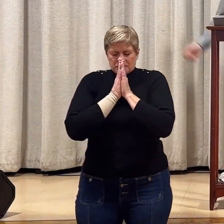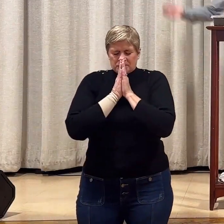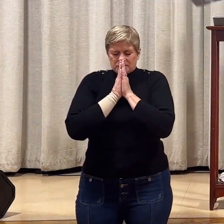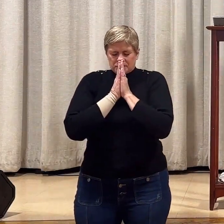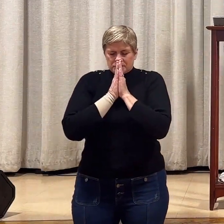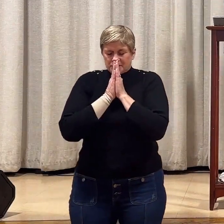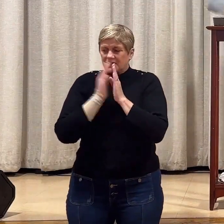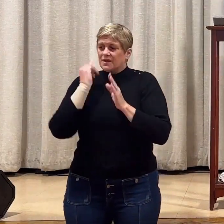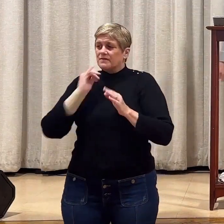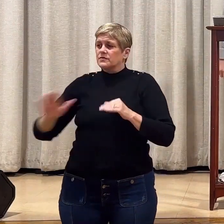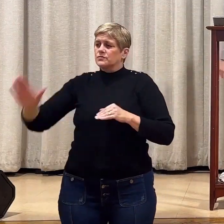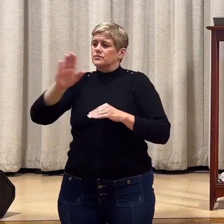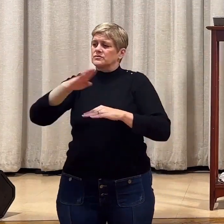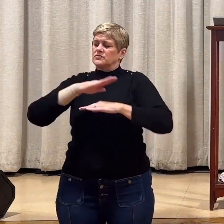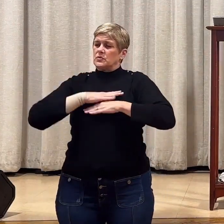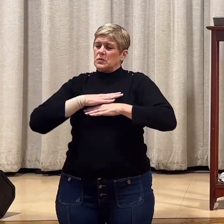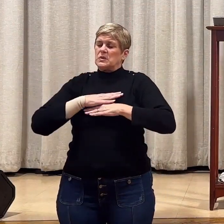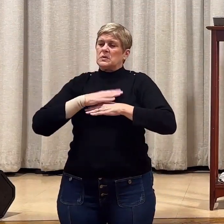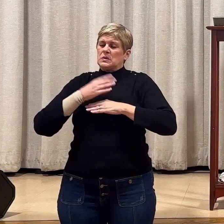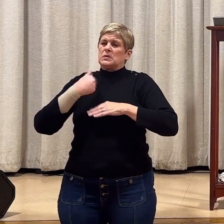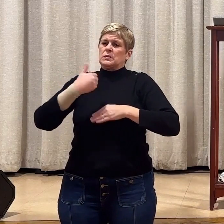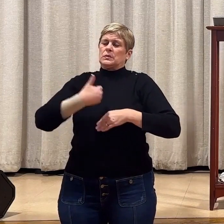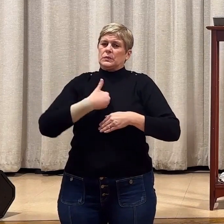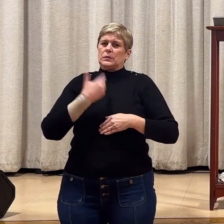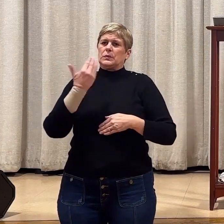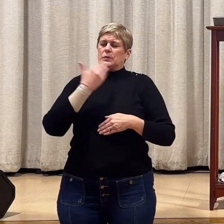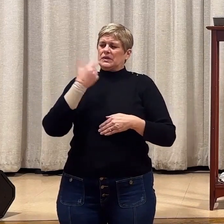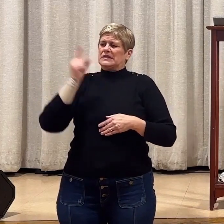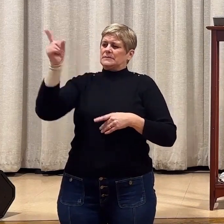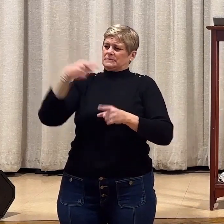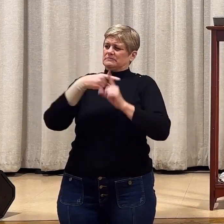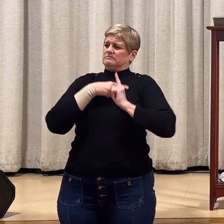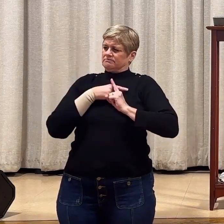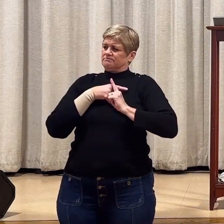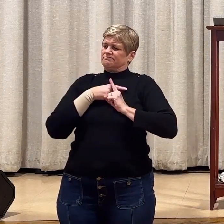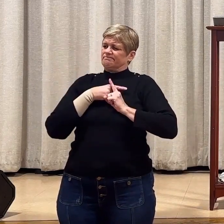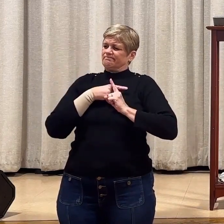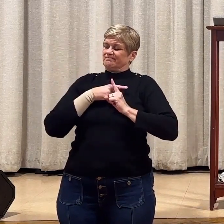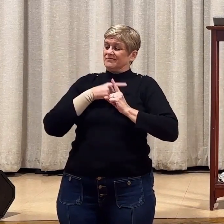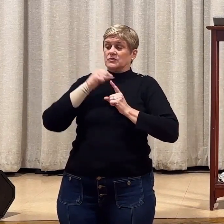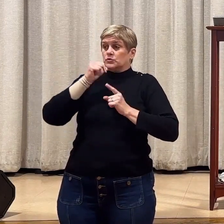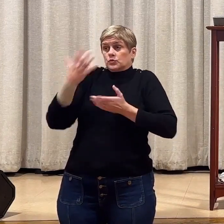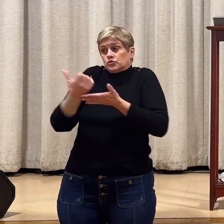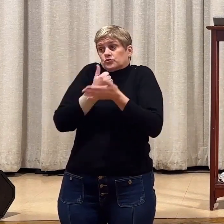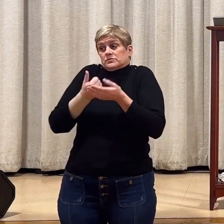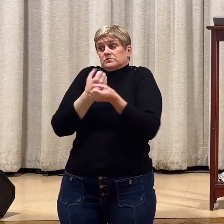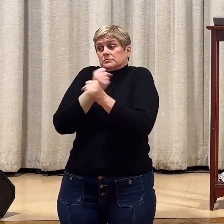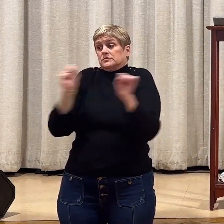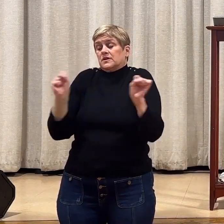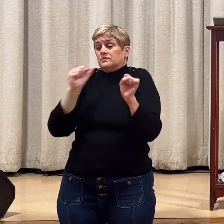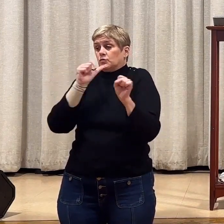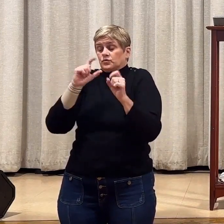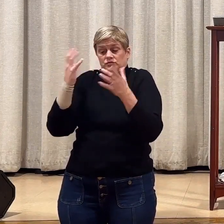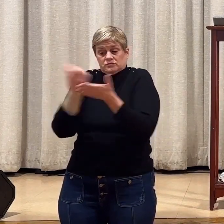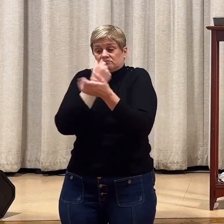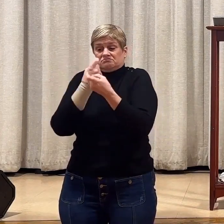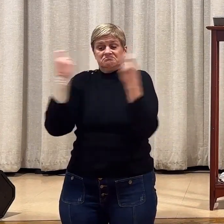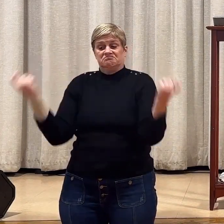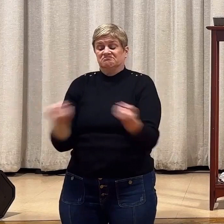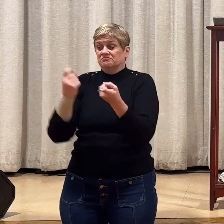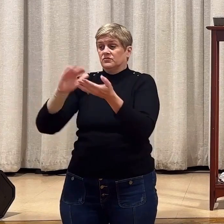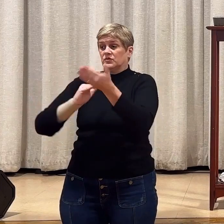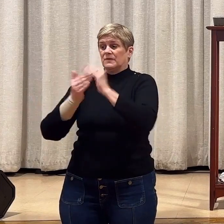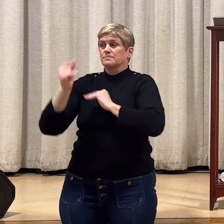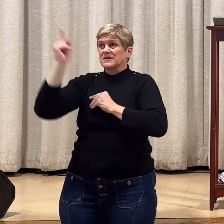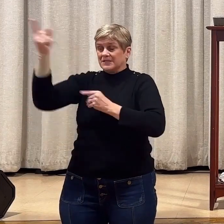If it's well with your soul, if you've been saved by God's grace, no matter what your lot is, whatever